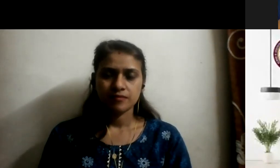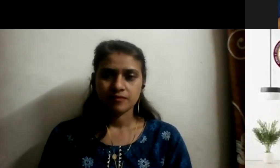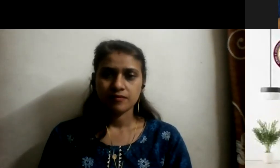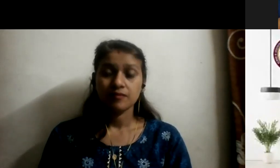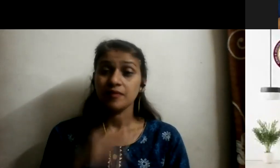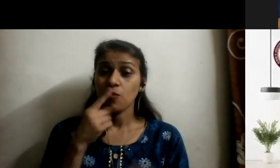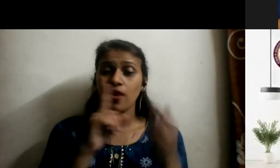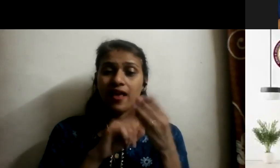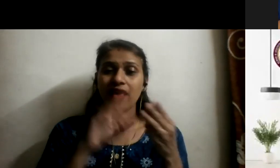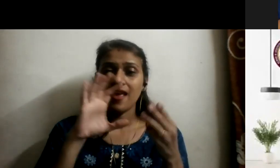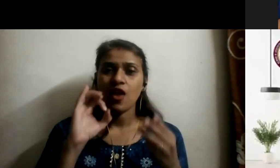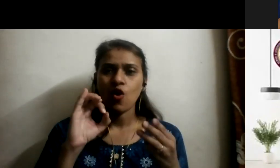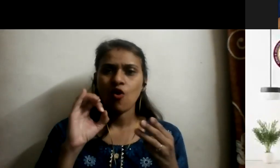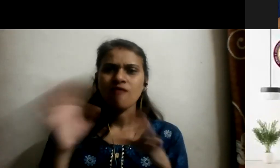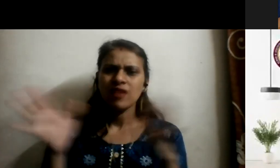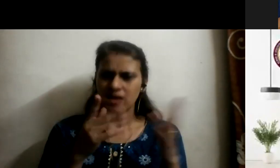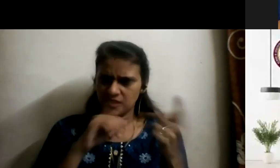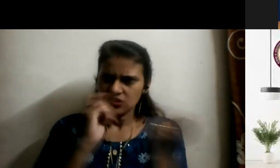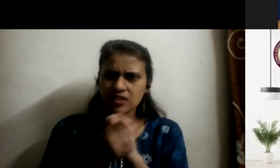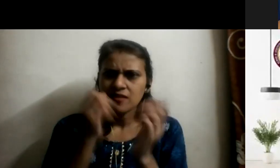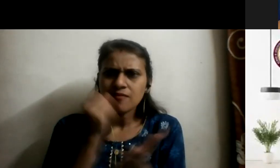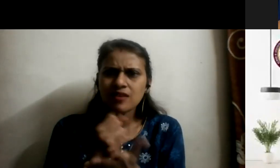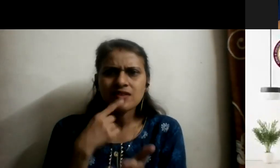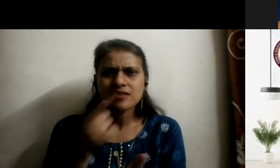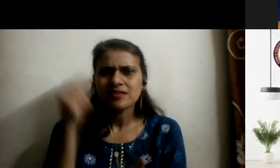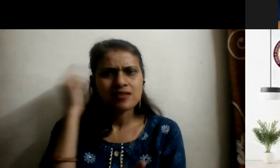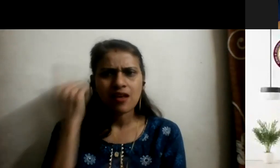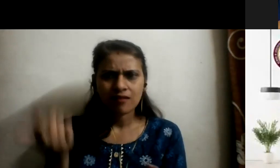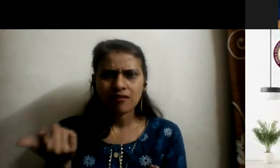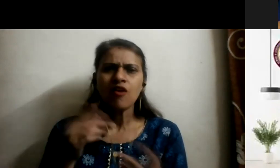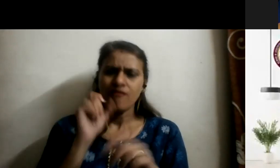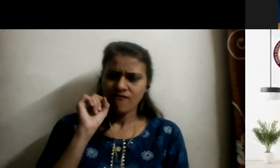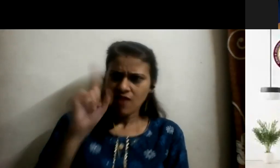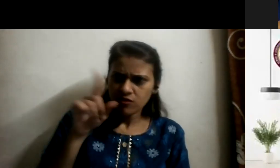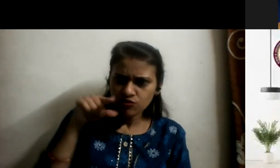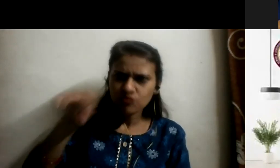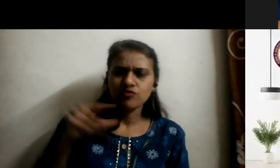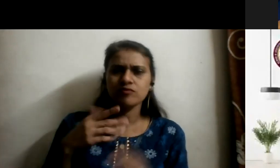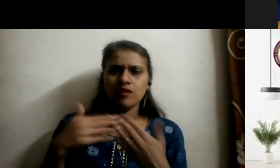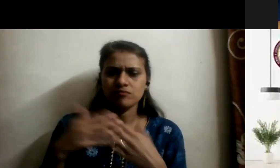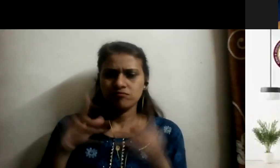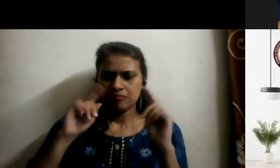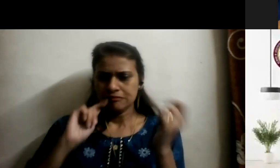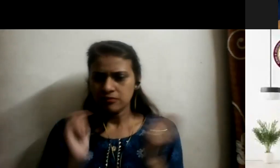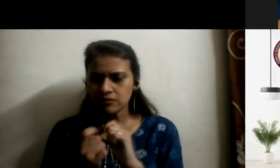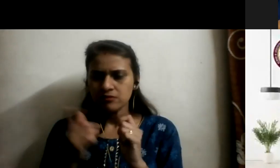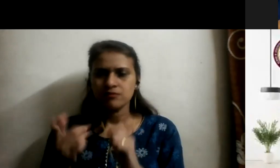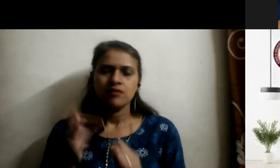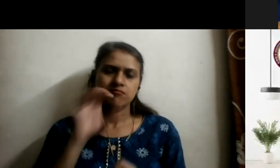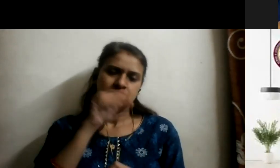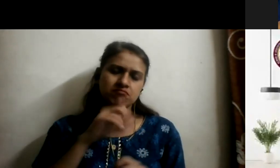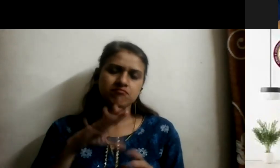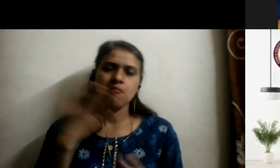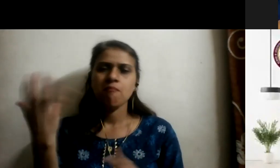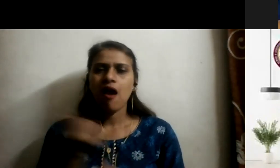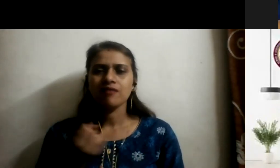baat karte ho, to bring the change with yourself as being the first user. And thank you, both of you. I